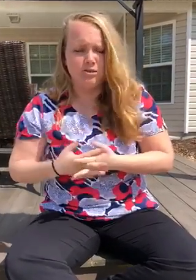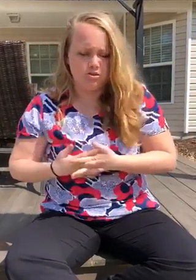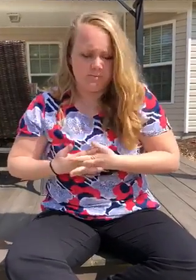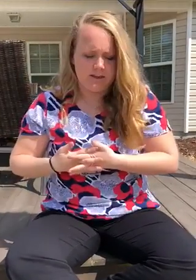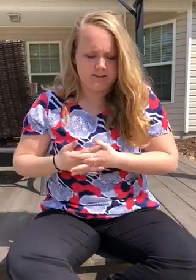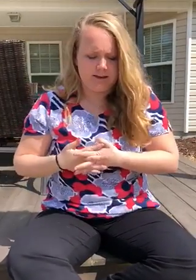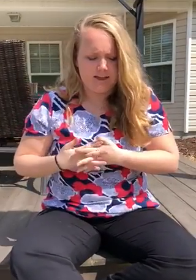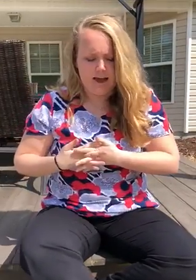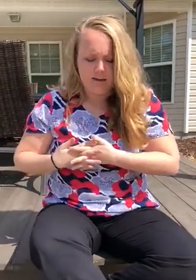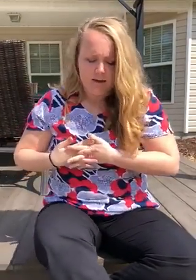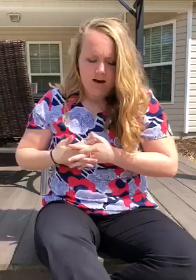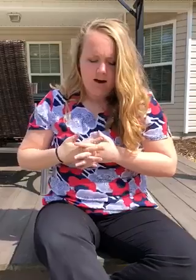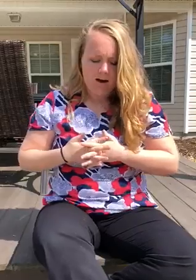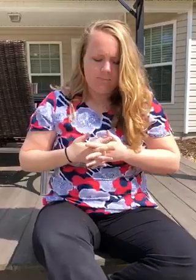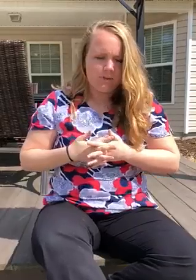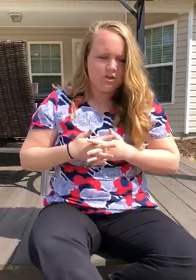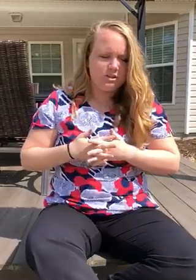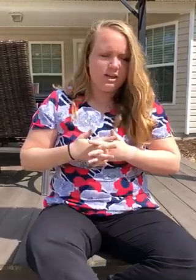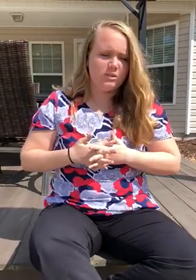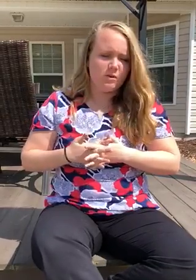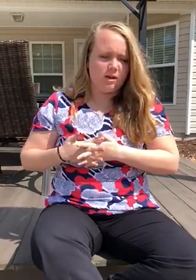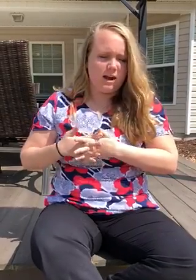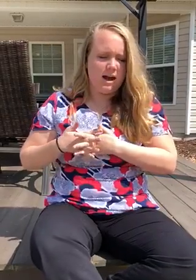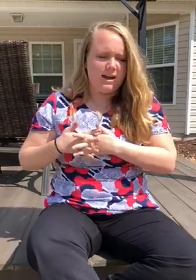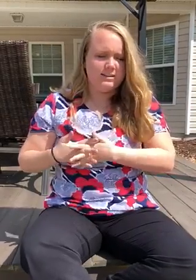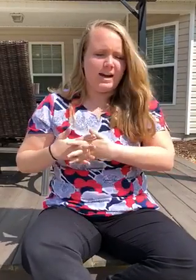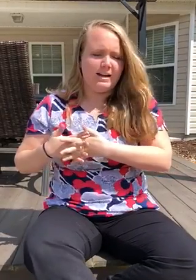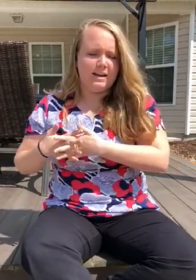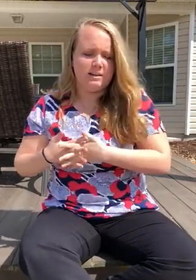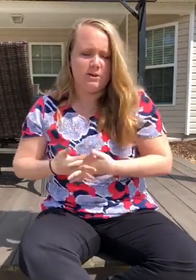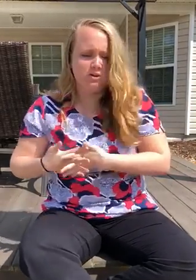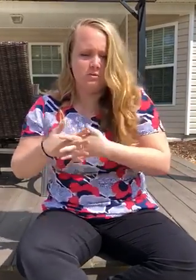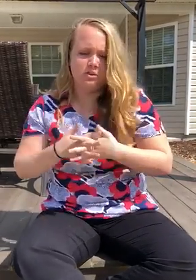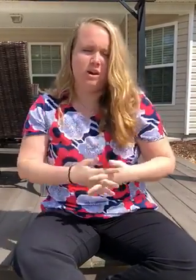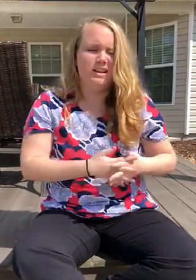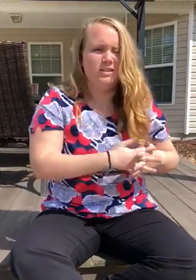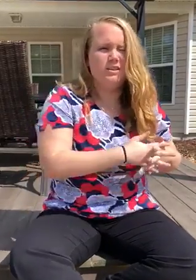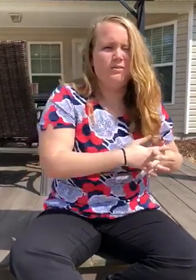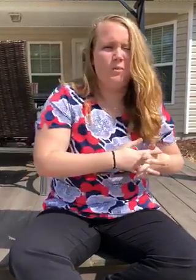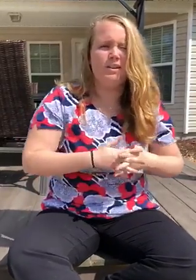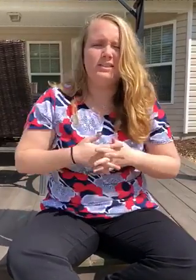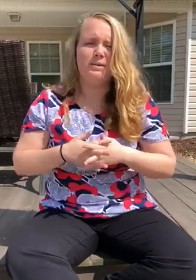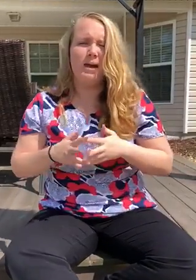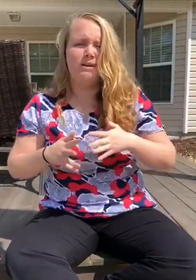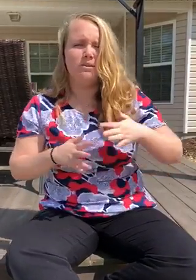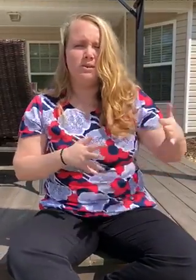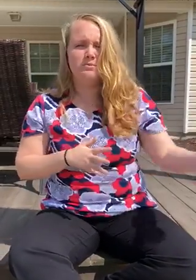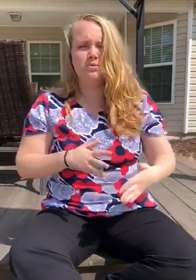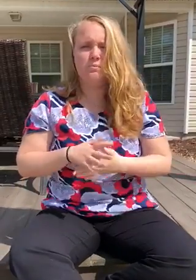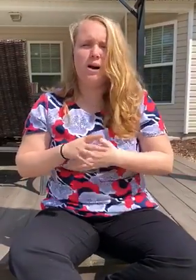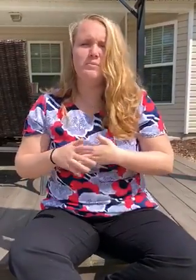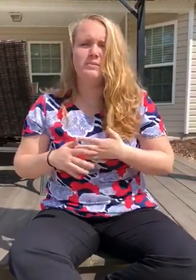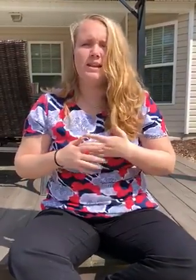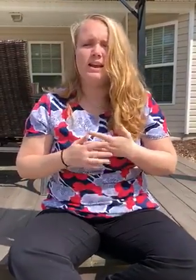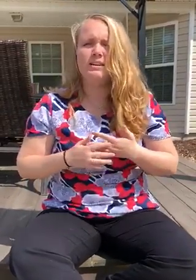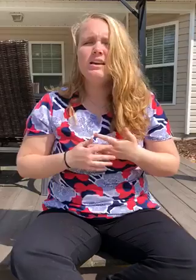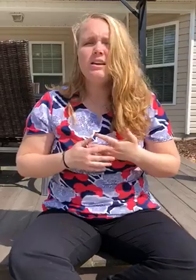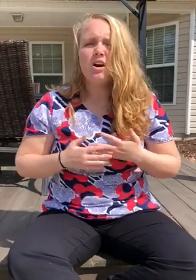syndrome and things like that, and just kids with a lot of high anxiety, especially with John, as well as him having respiratory problems and